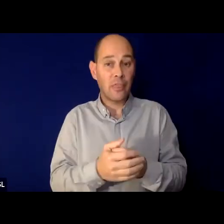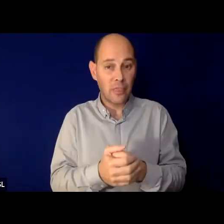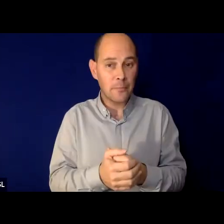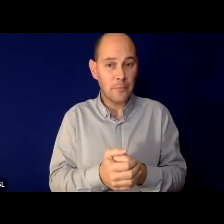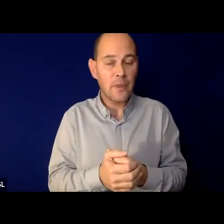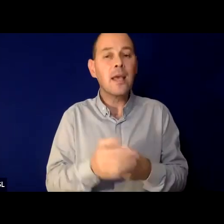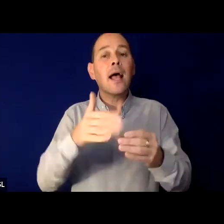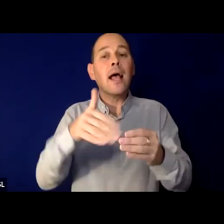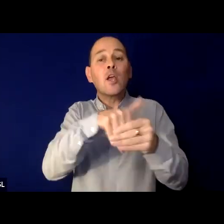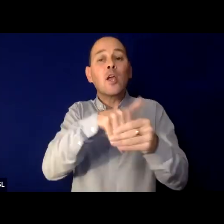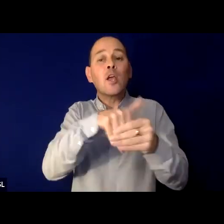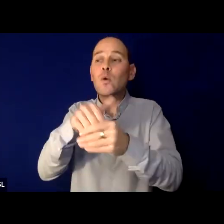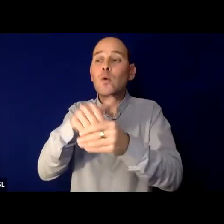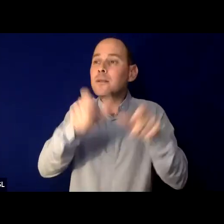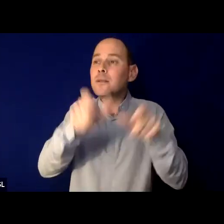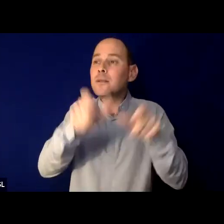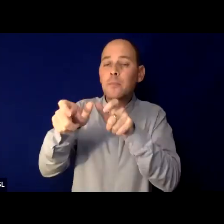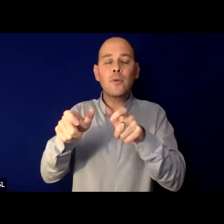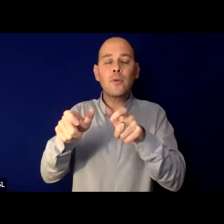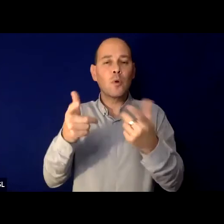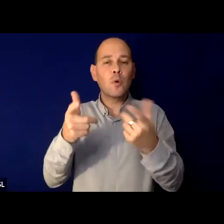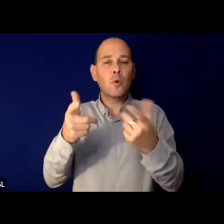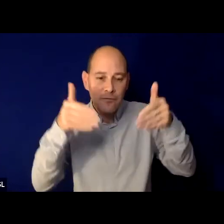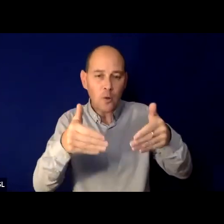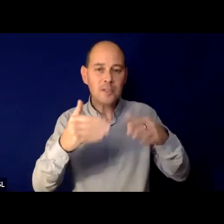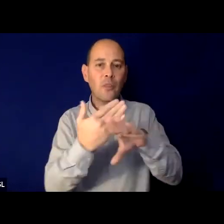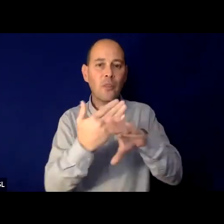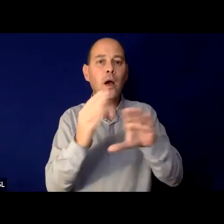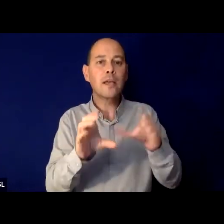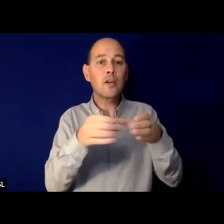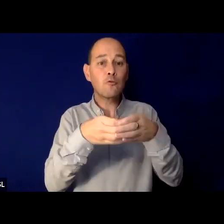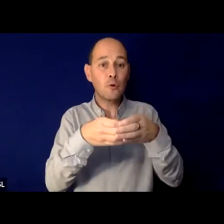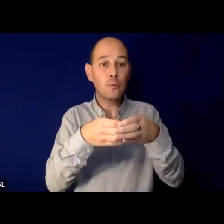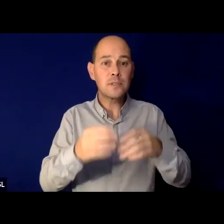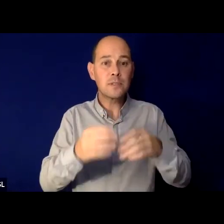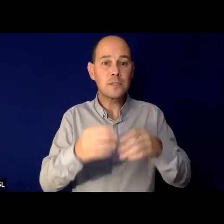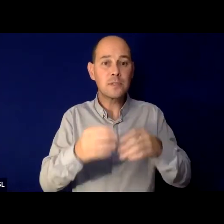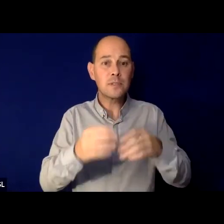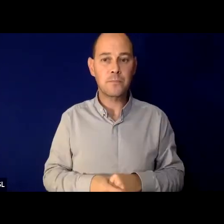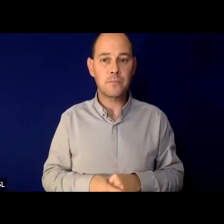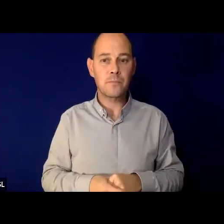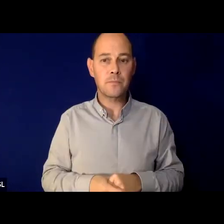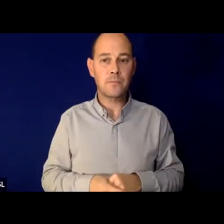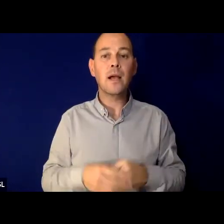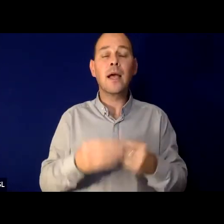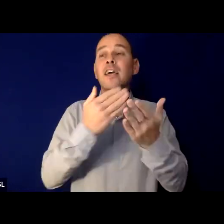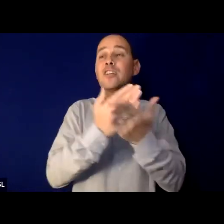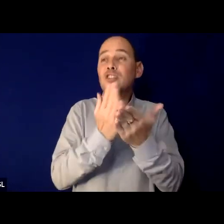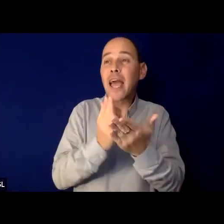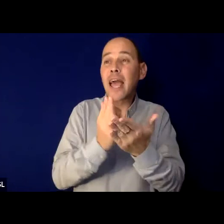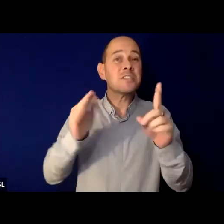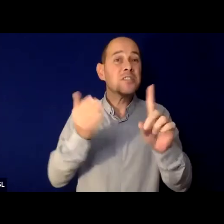of this National Technical Working Groups, ICRC Ethiopia, Cheshire Service Ethiopia, and